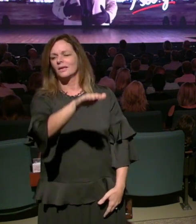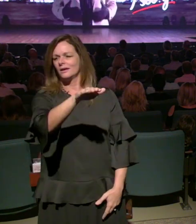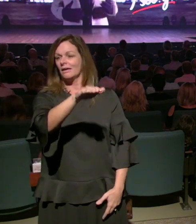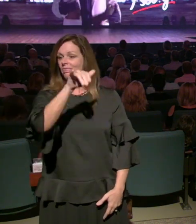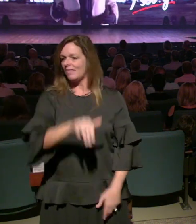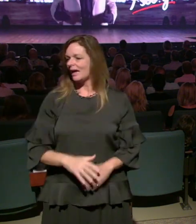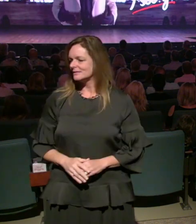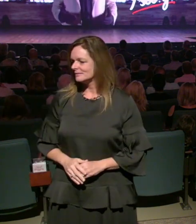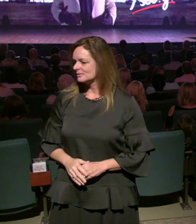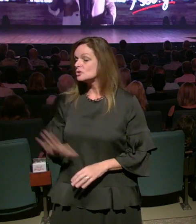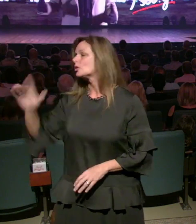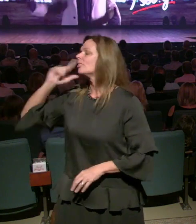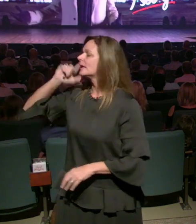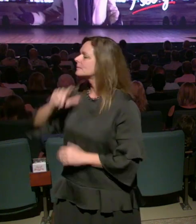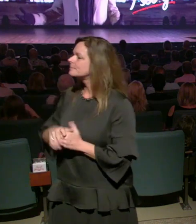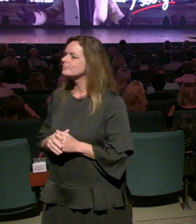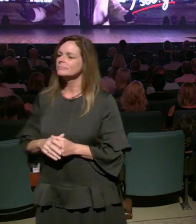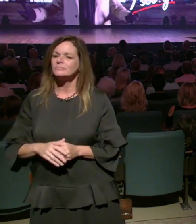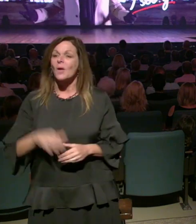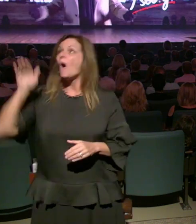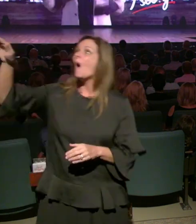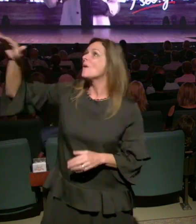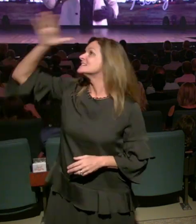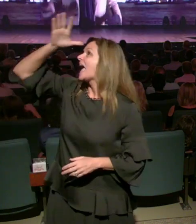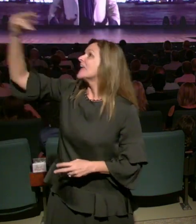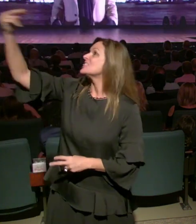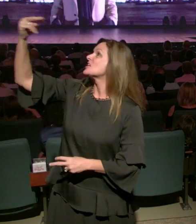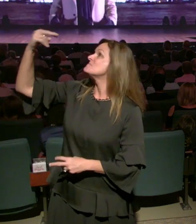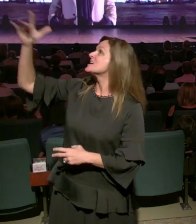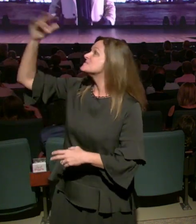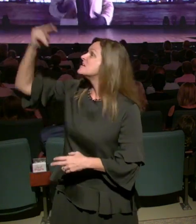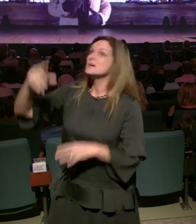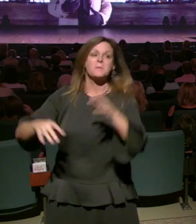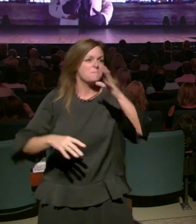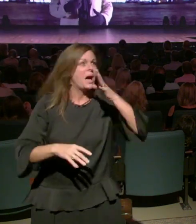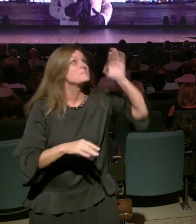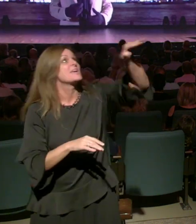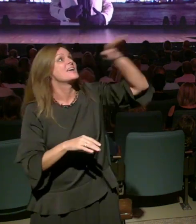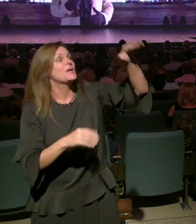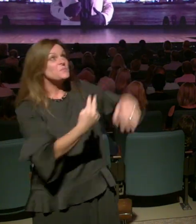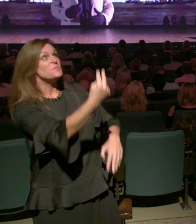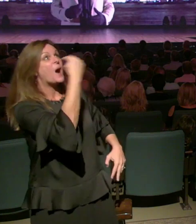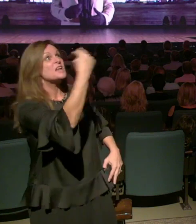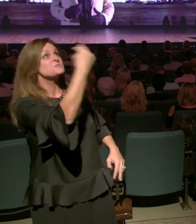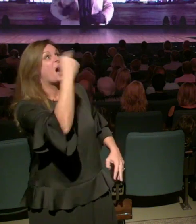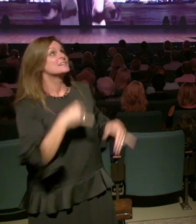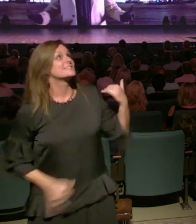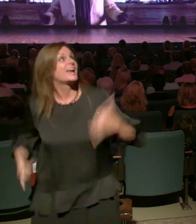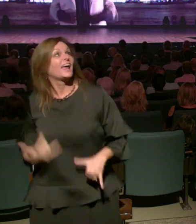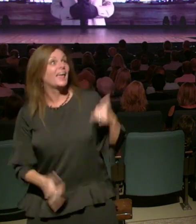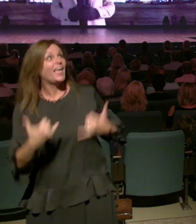child constantly is saying to its parent, Daddy, look at me, or Mommy, watch me. It speaks to our need to be visible, to